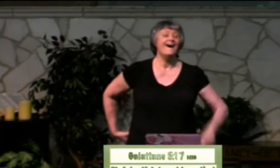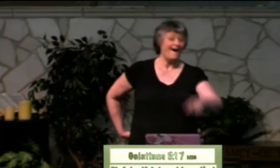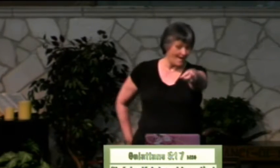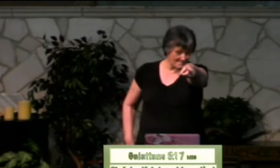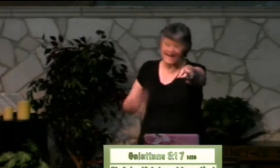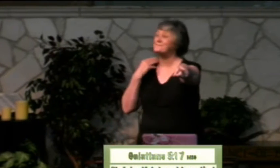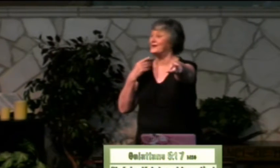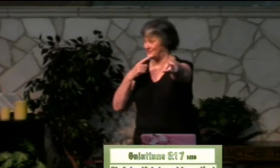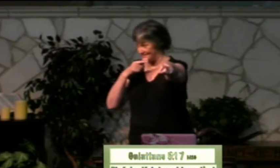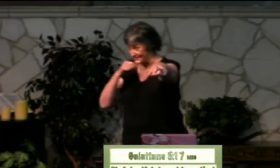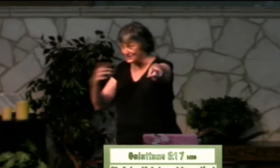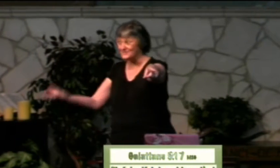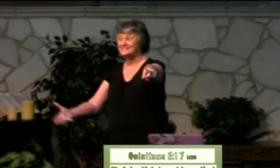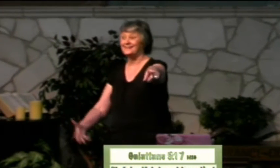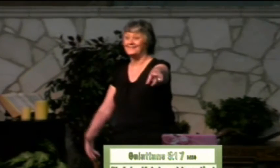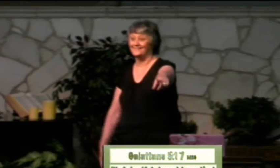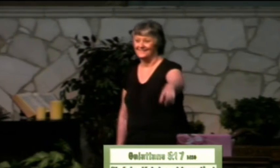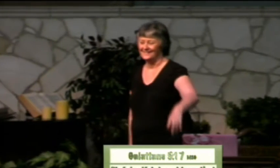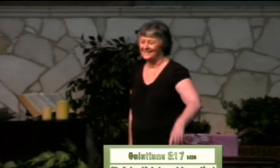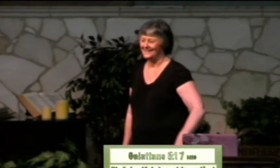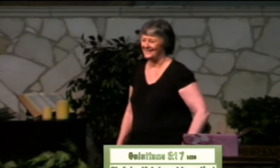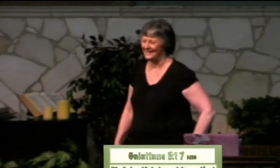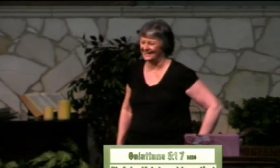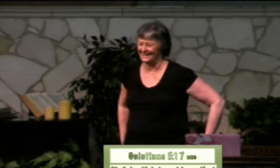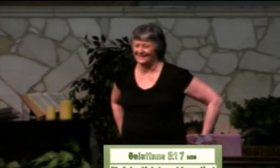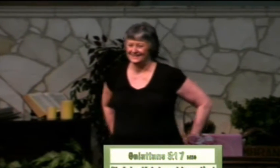Oh, Mabel, she said she was here.